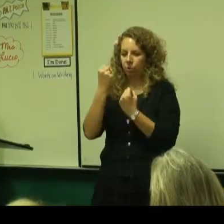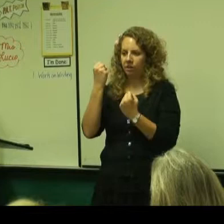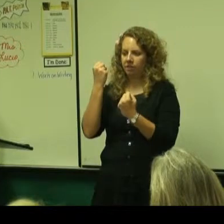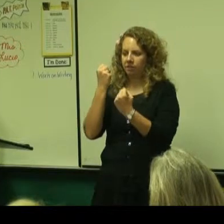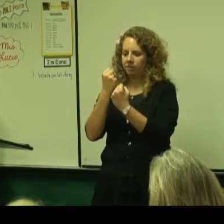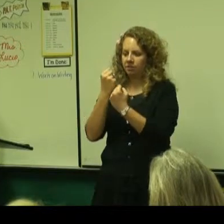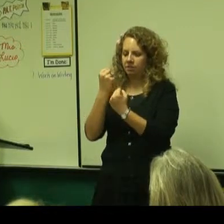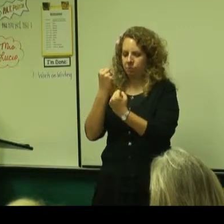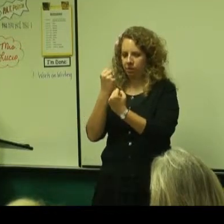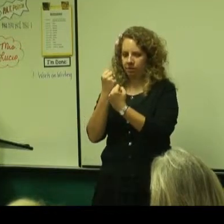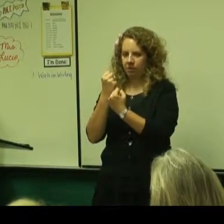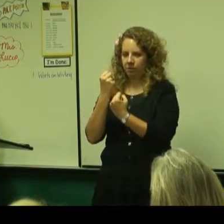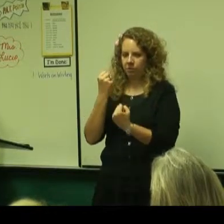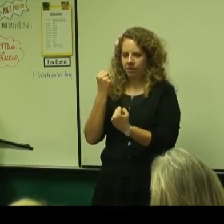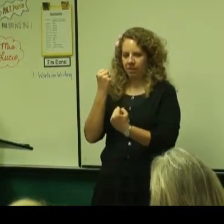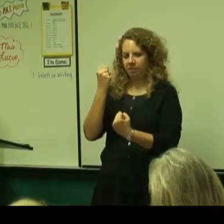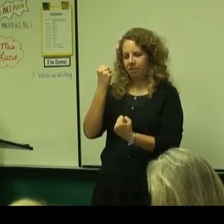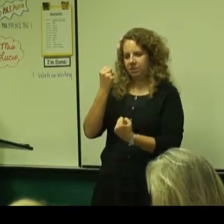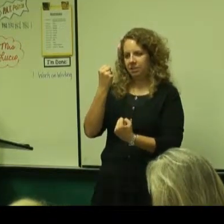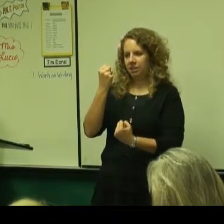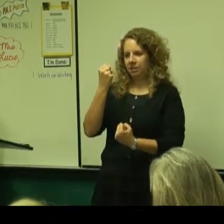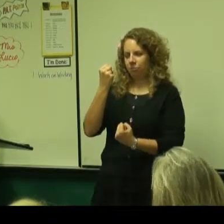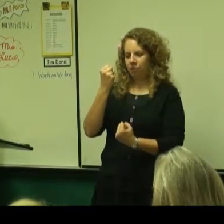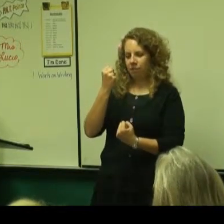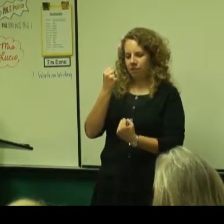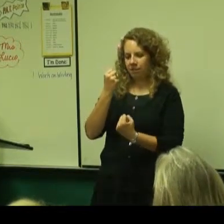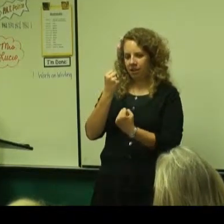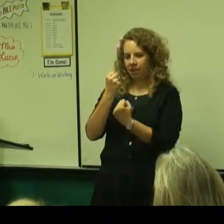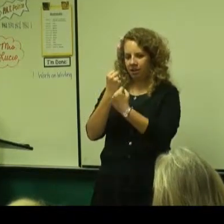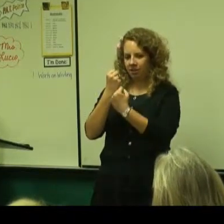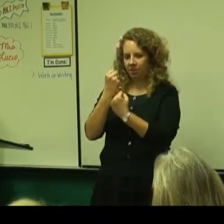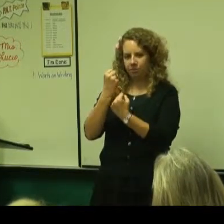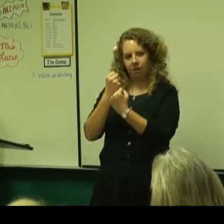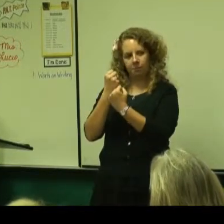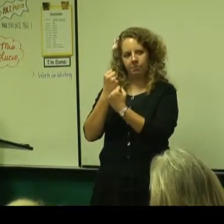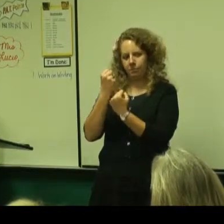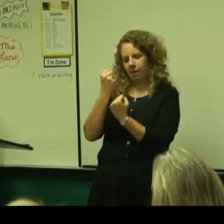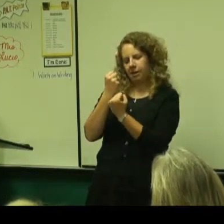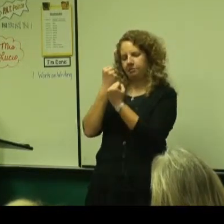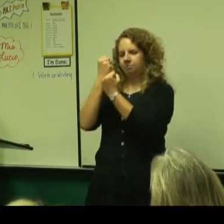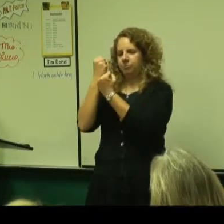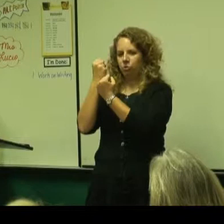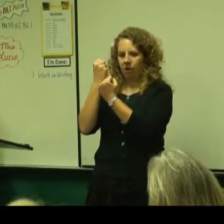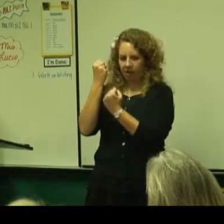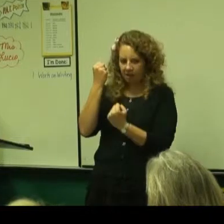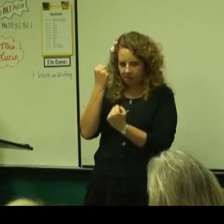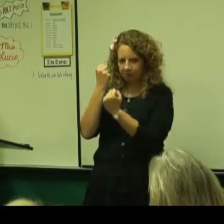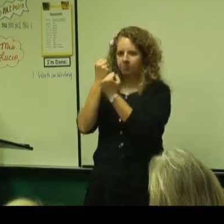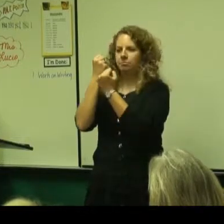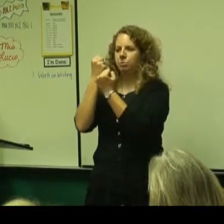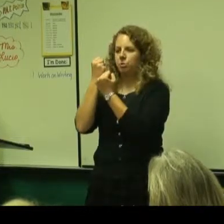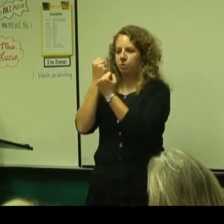support. Support. So it's like this one's getting tired and this one comes up like, it's okay, got you. Supporting